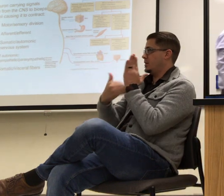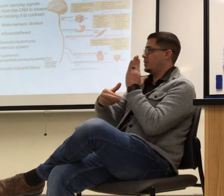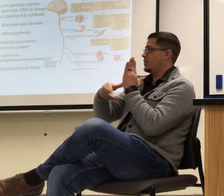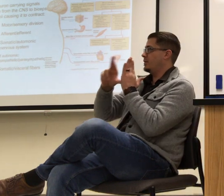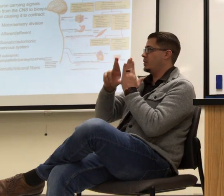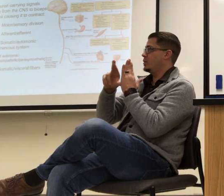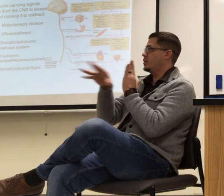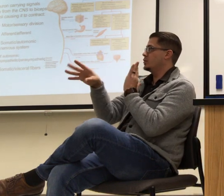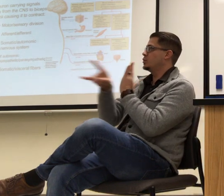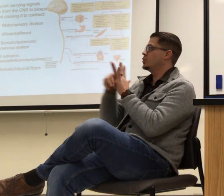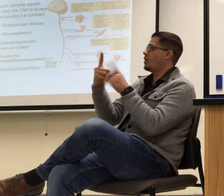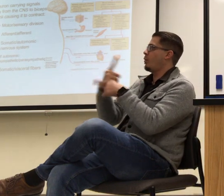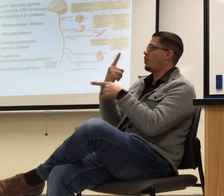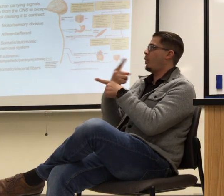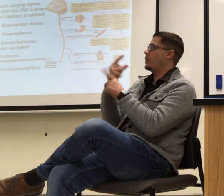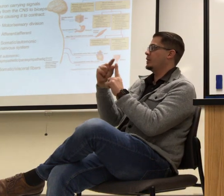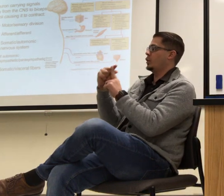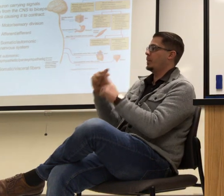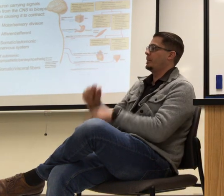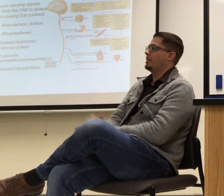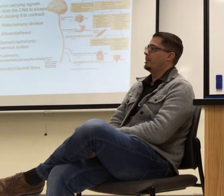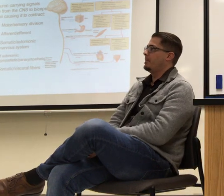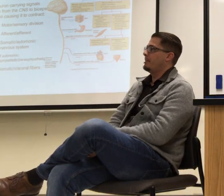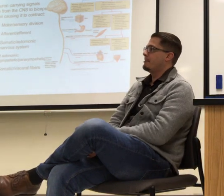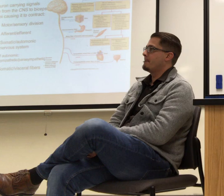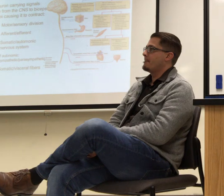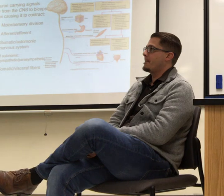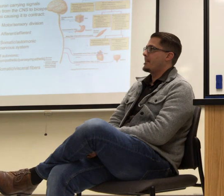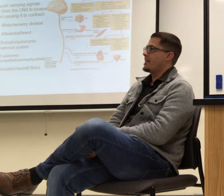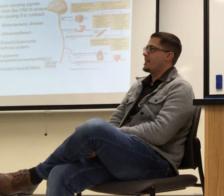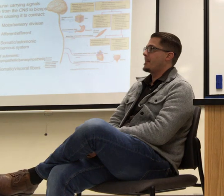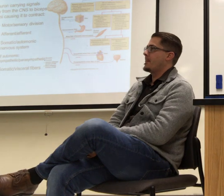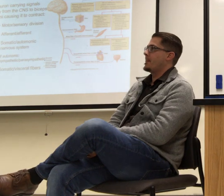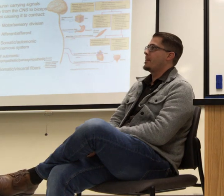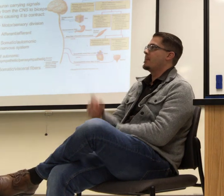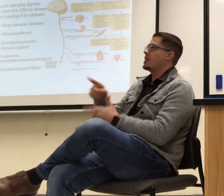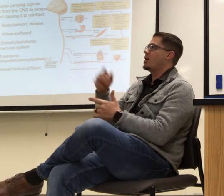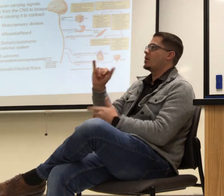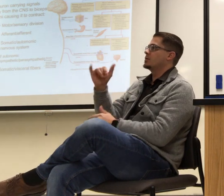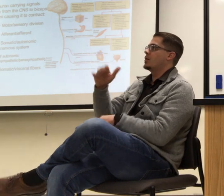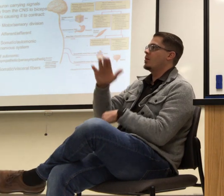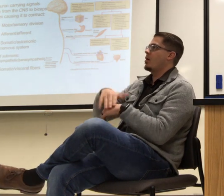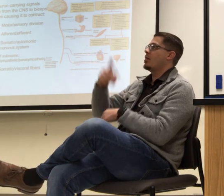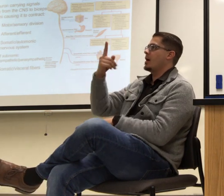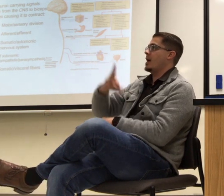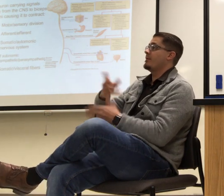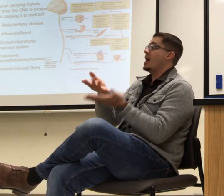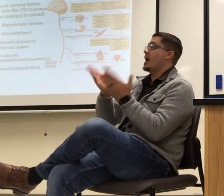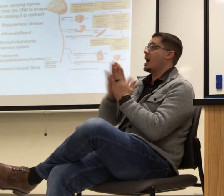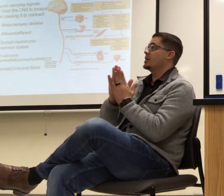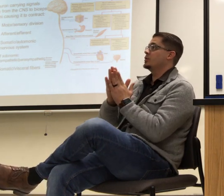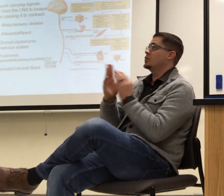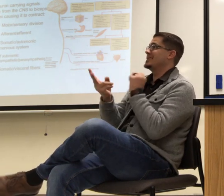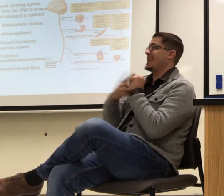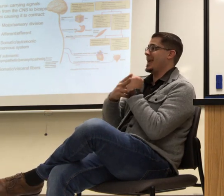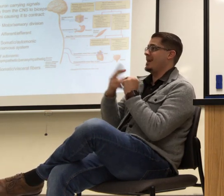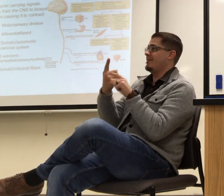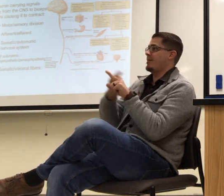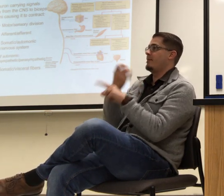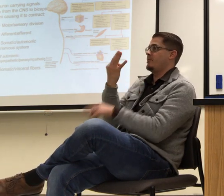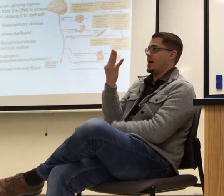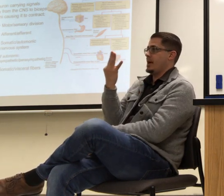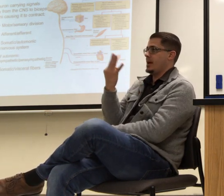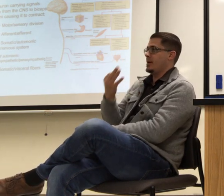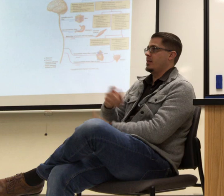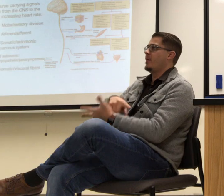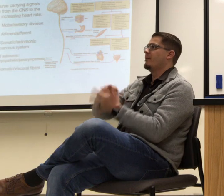and choose the right term for that one, and then the ones that follow on your half sheet, which I had asked you to keep from last time. There's